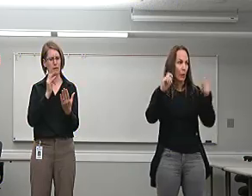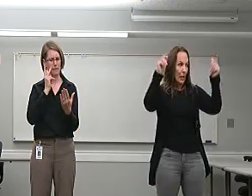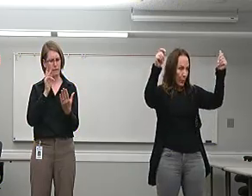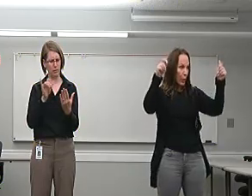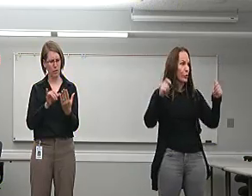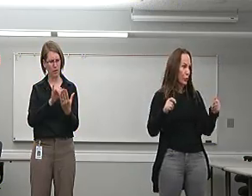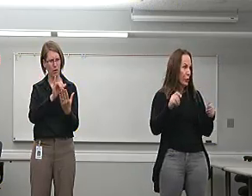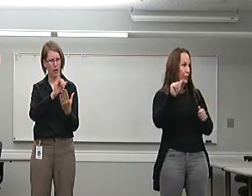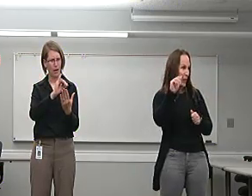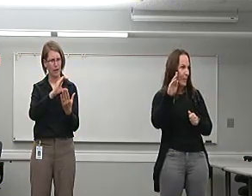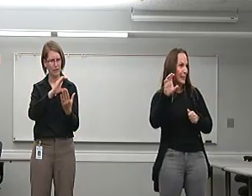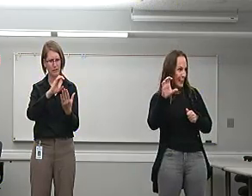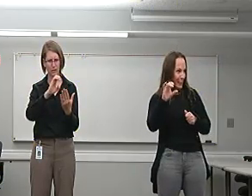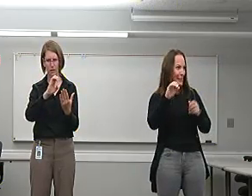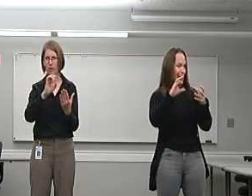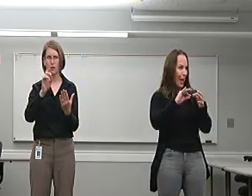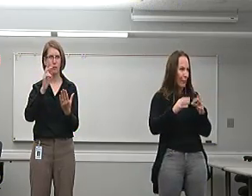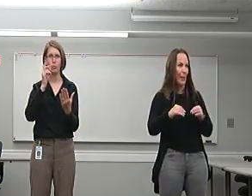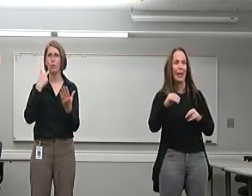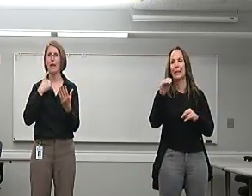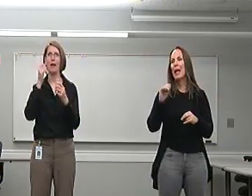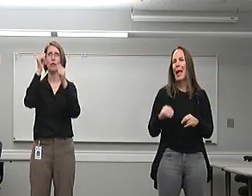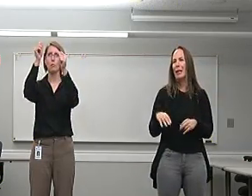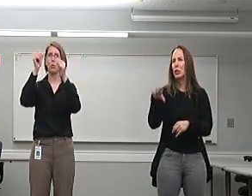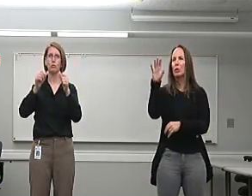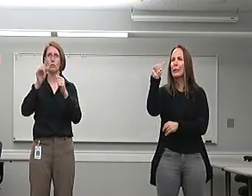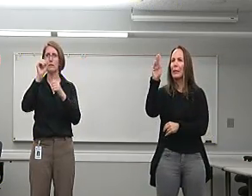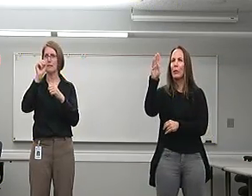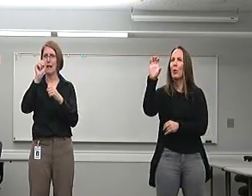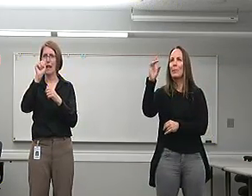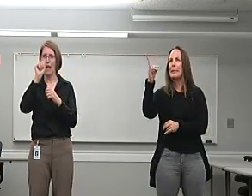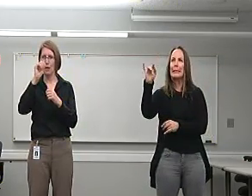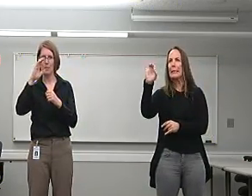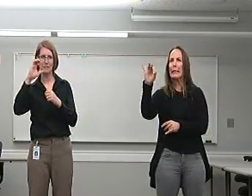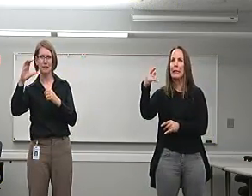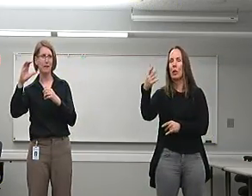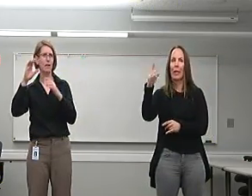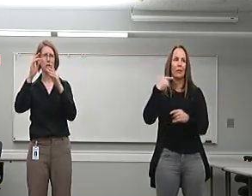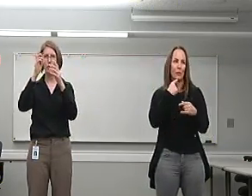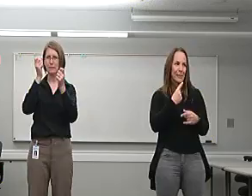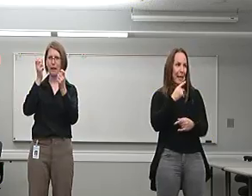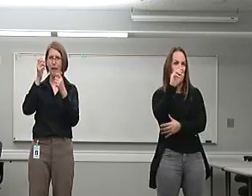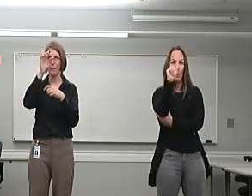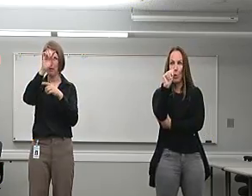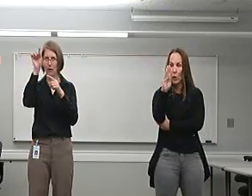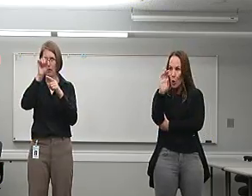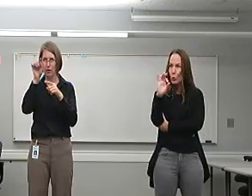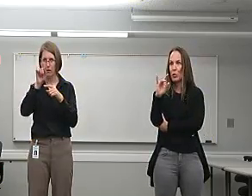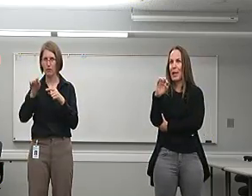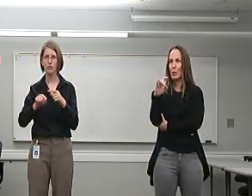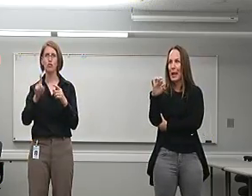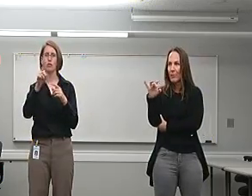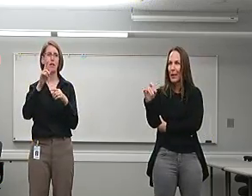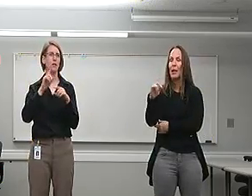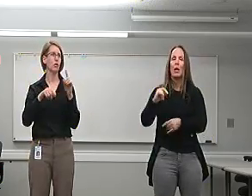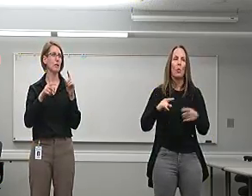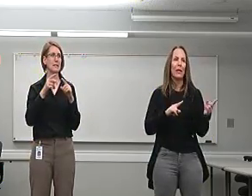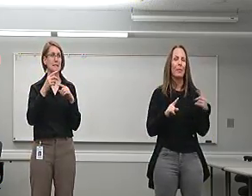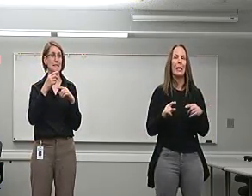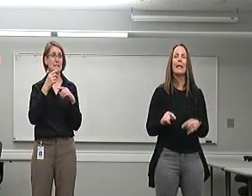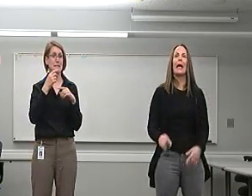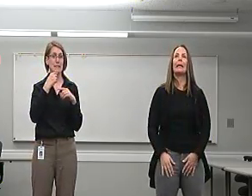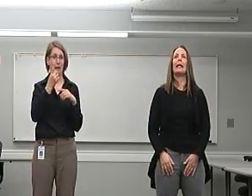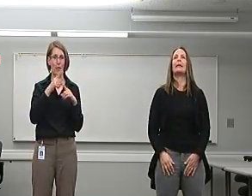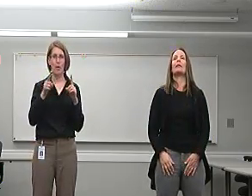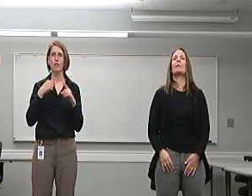of ABCs and alphabet, and at 2, Leah would go A-B-C-D, couldn't say it, but would go through the manual alphabet. We'd come in at night, and Leah would be